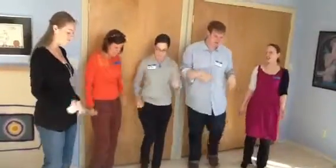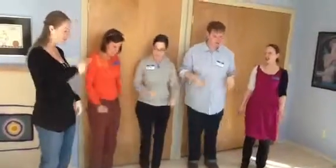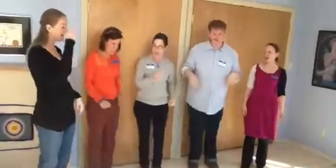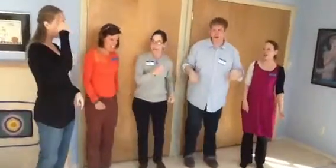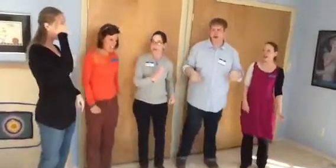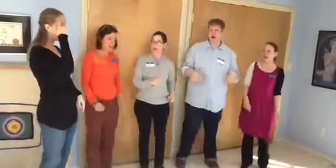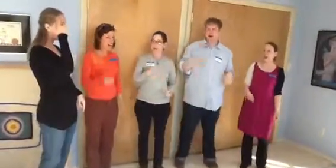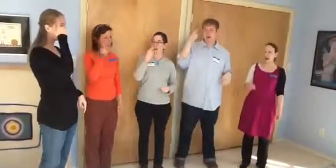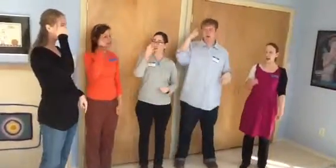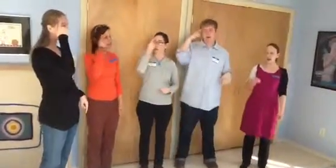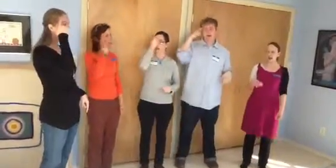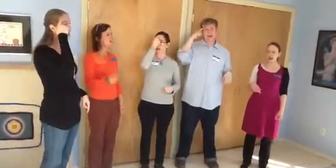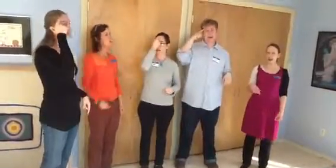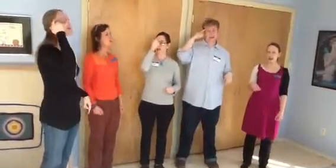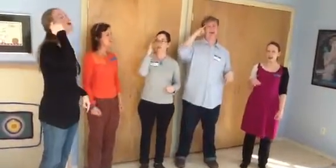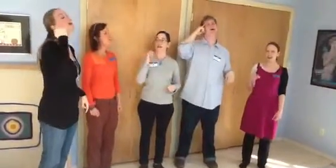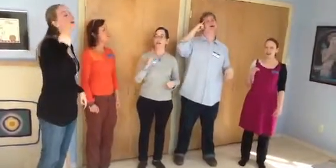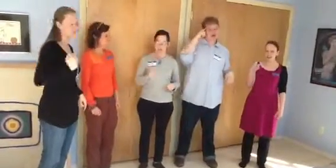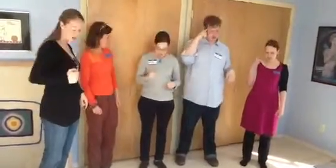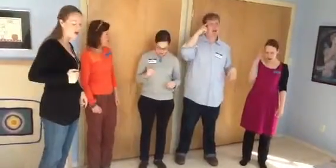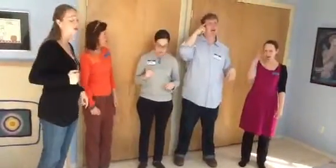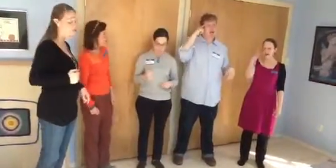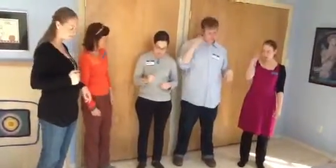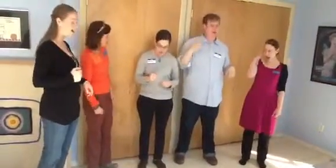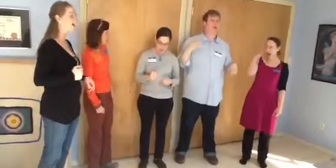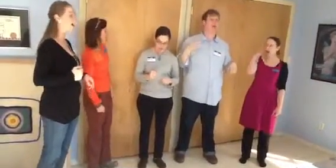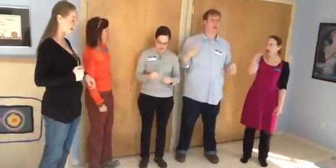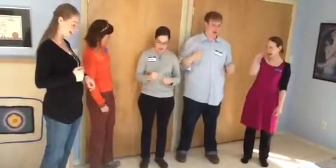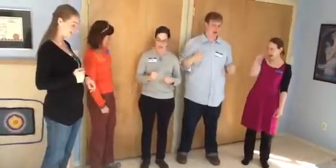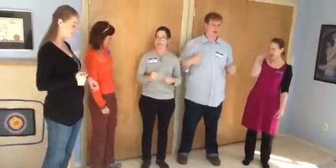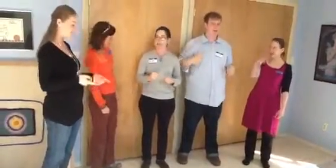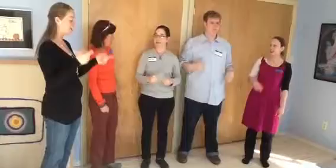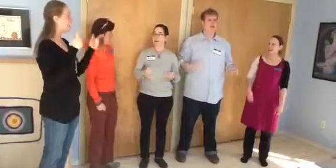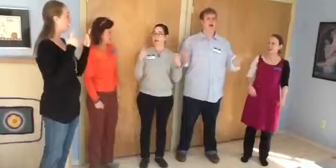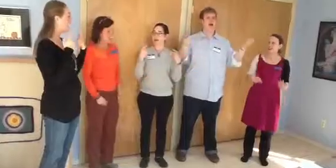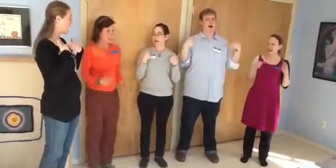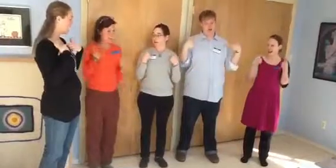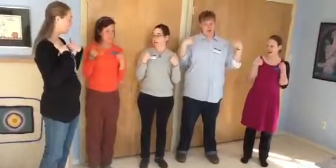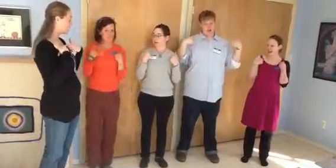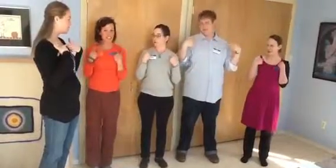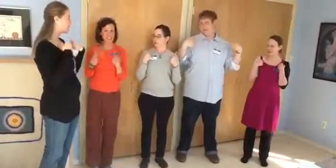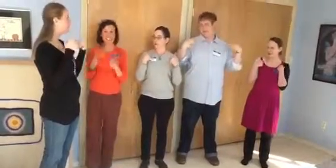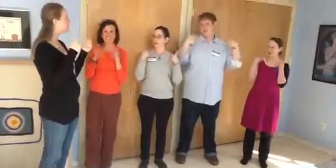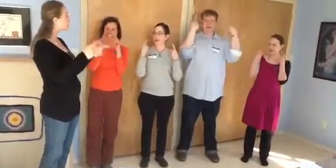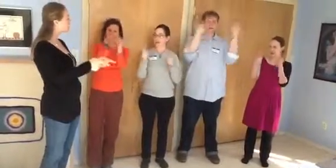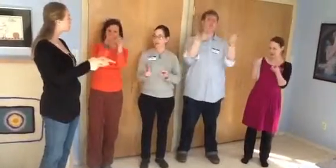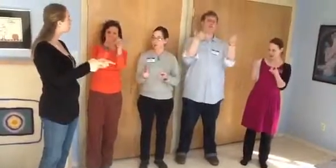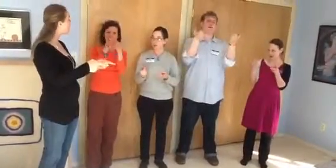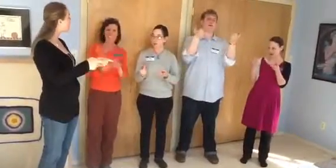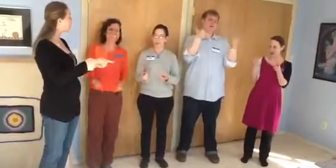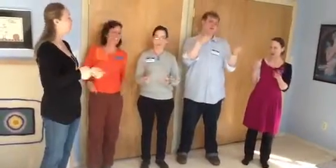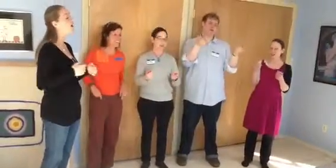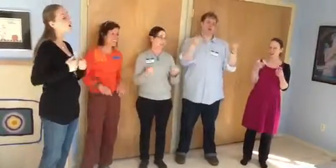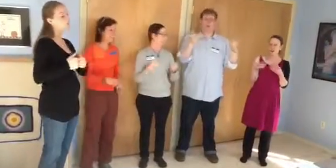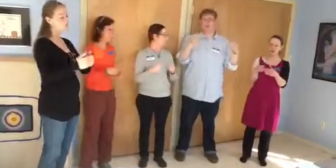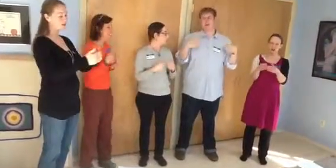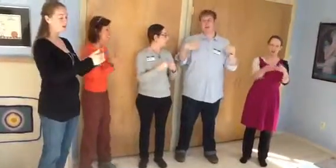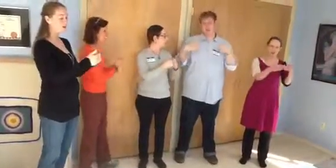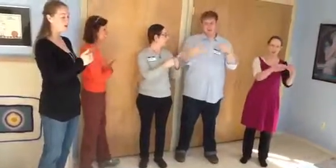feet. I'm gonna nod my head. I am here and you are here, we are